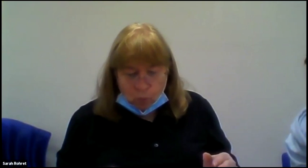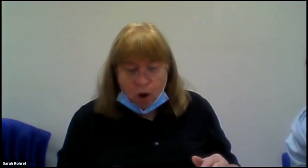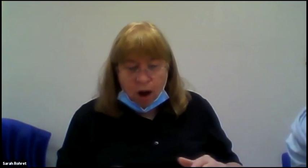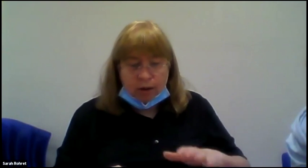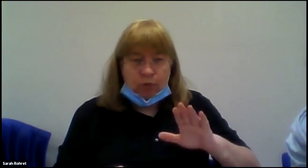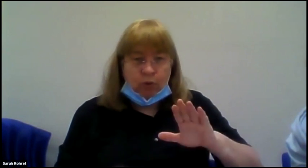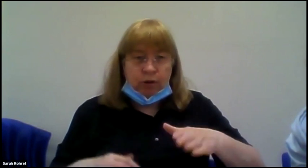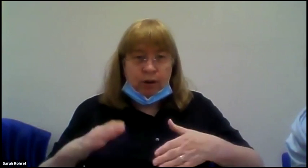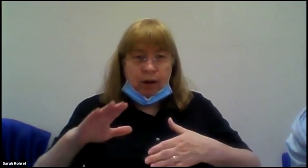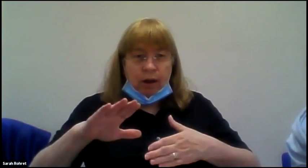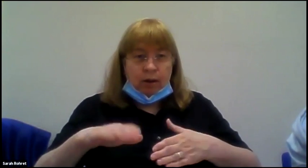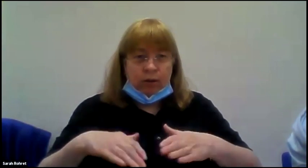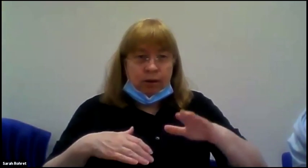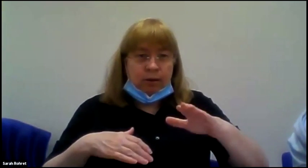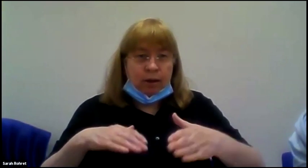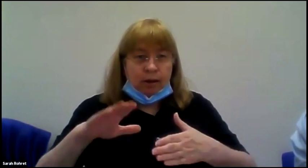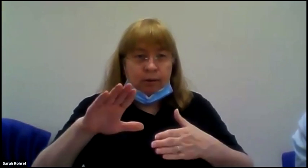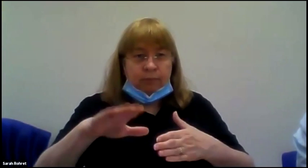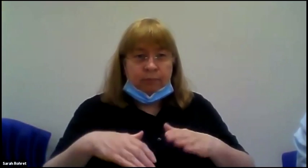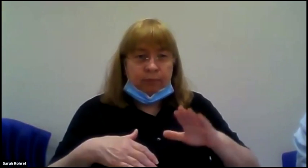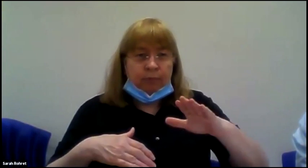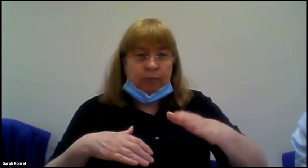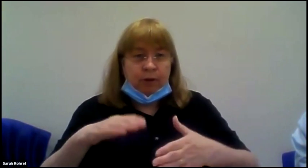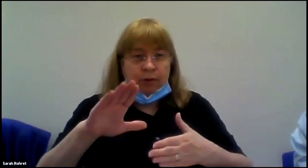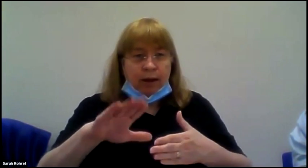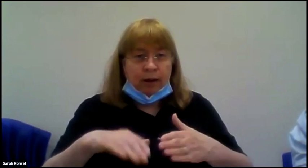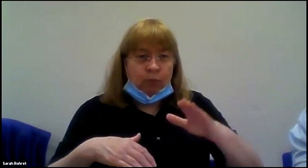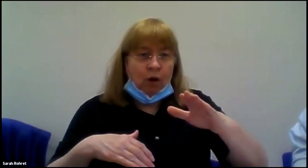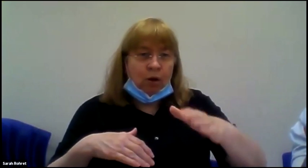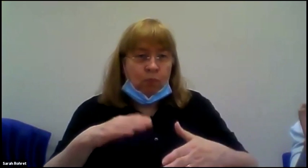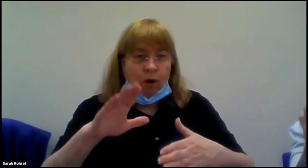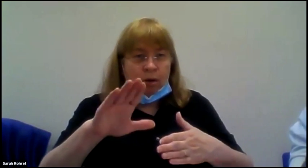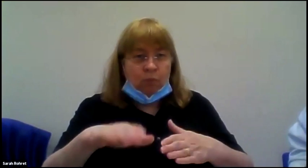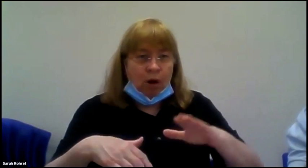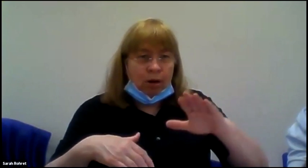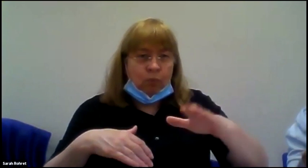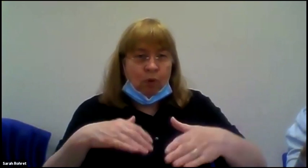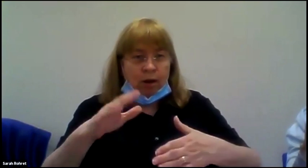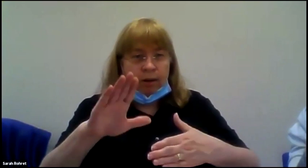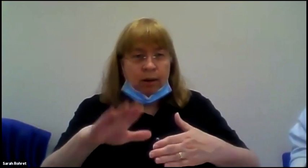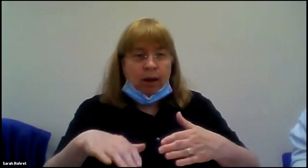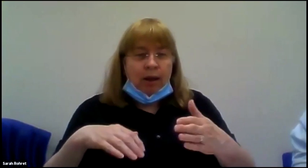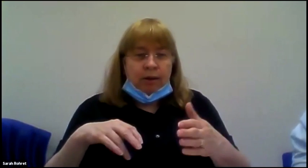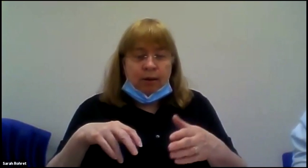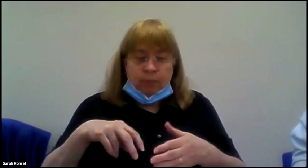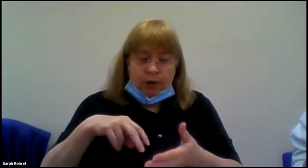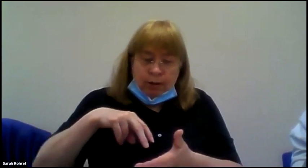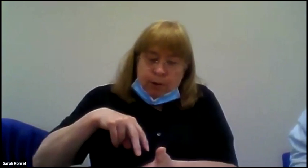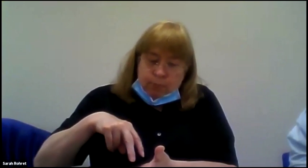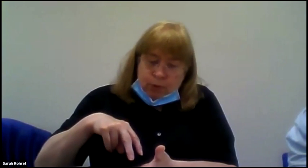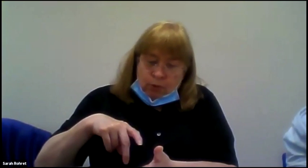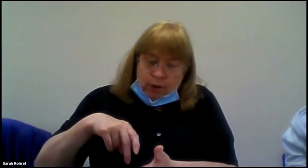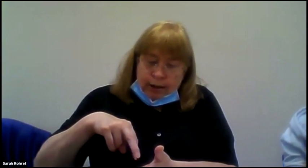Walk, of course, just with your hands, walk, walk, walk, walk. Some people go like